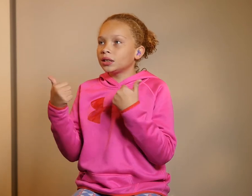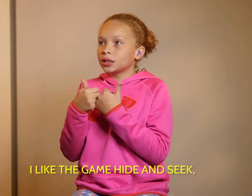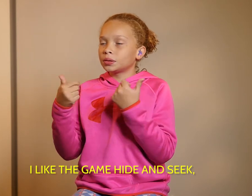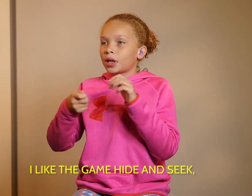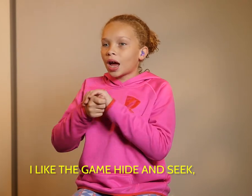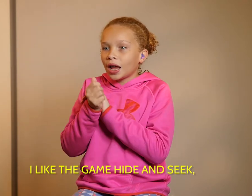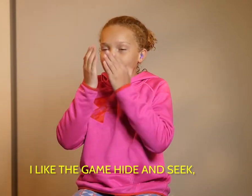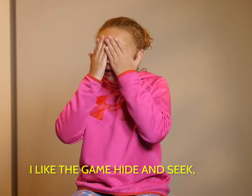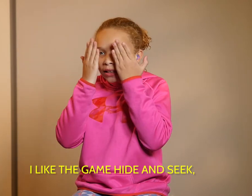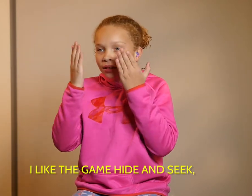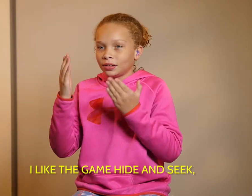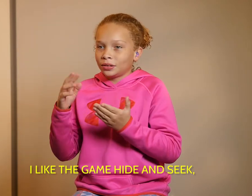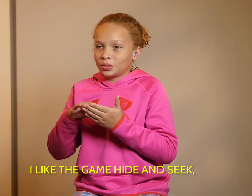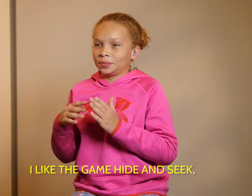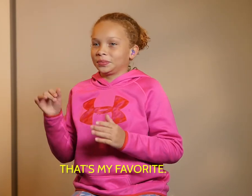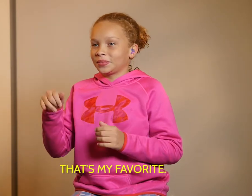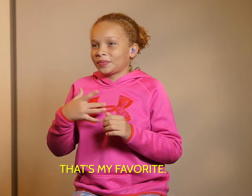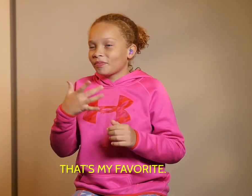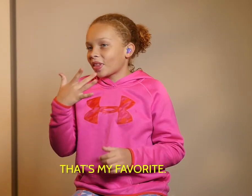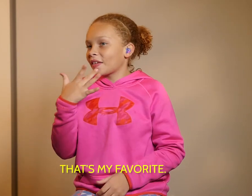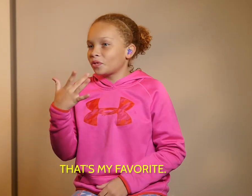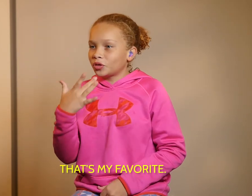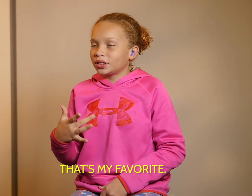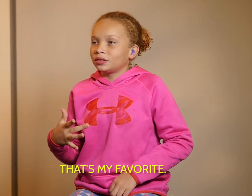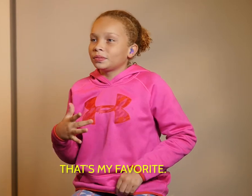I like the game hide and seek. That's my favorite.